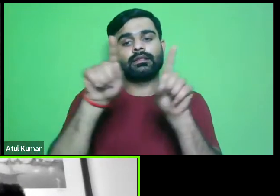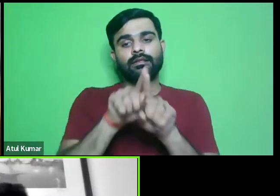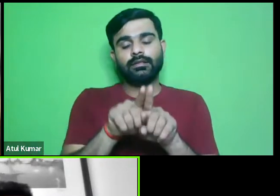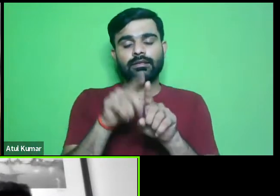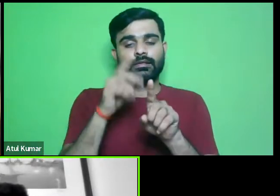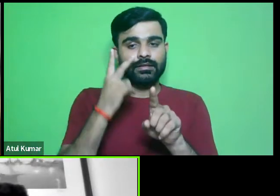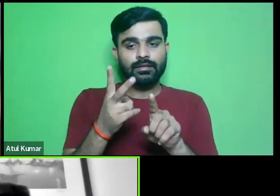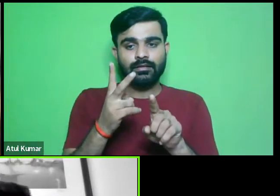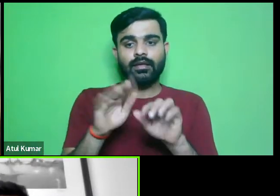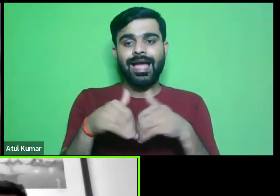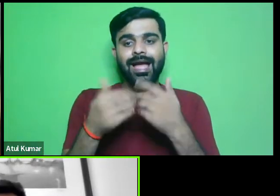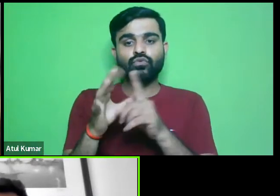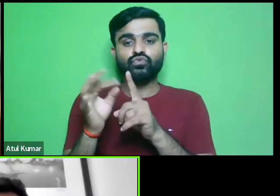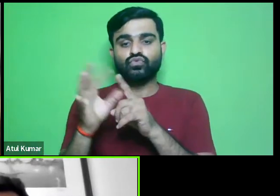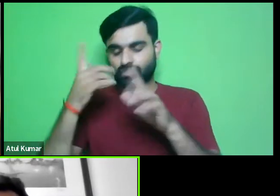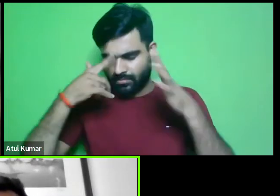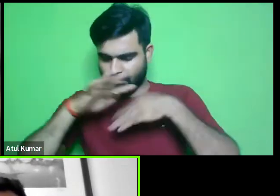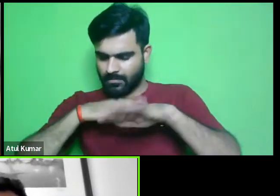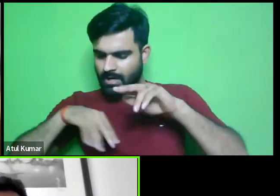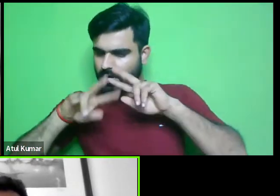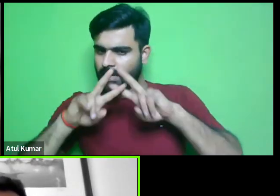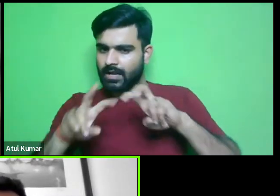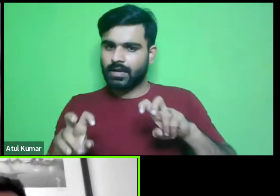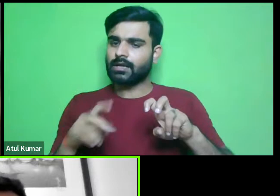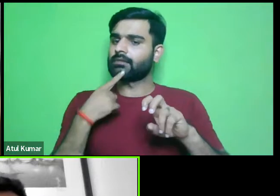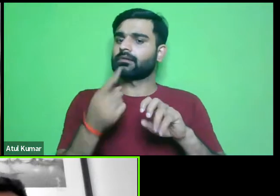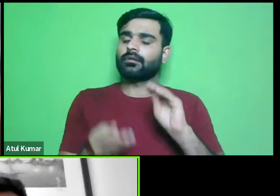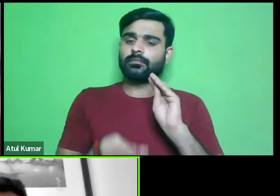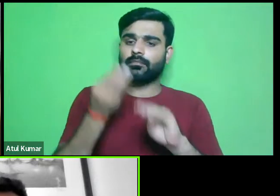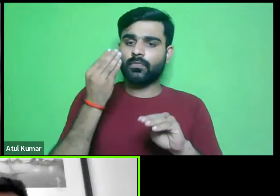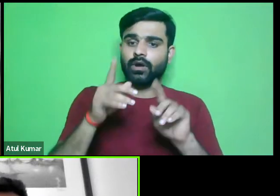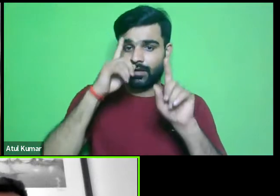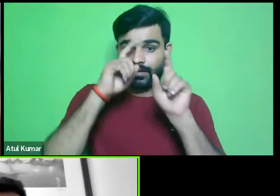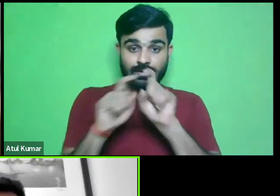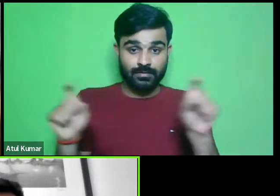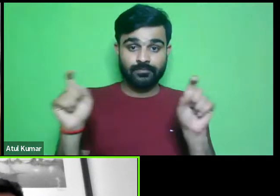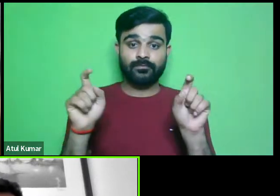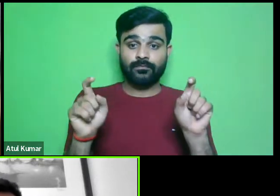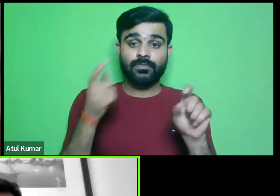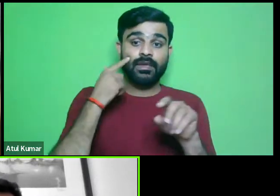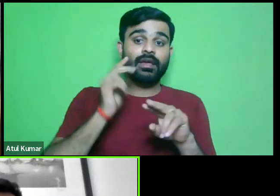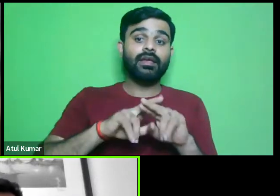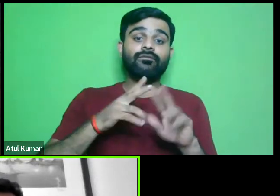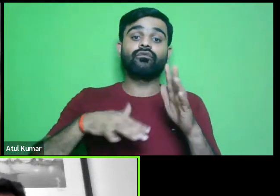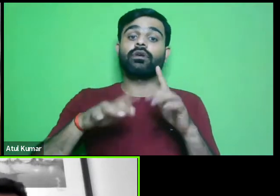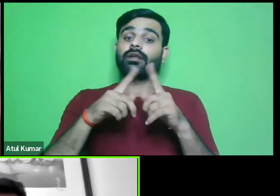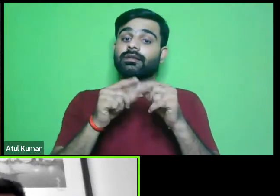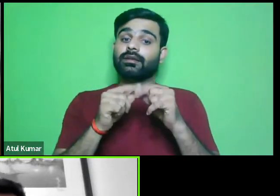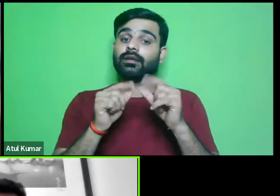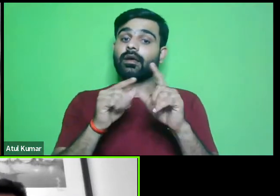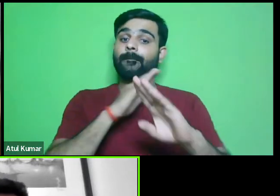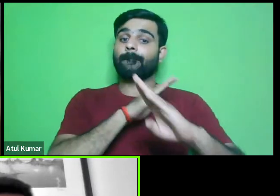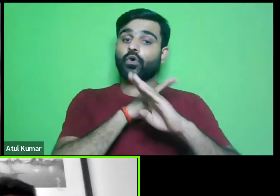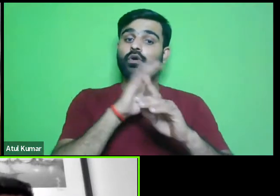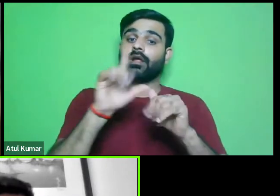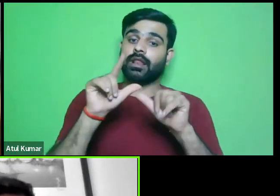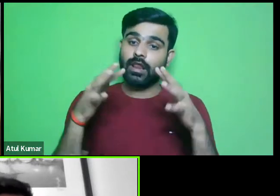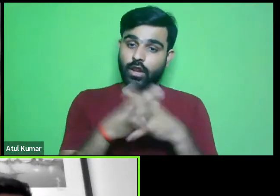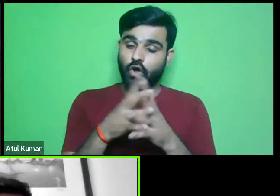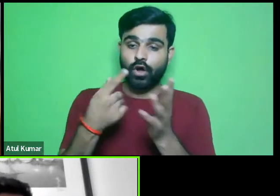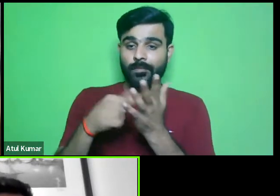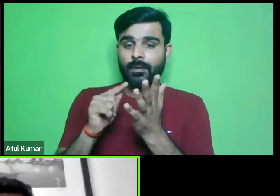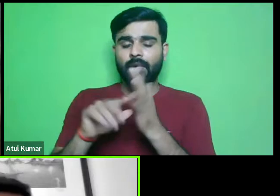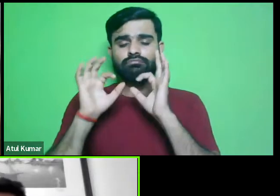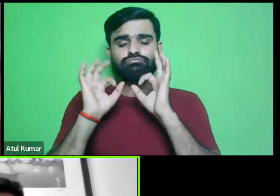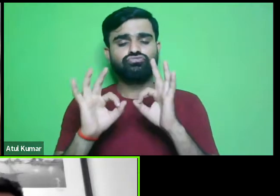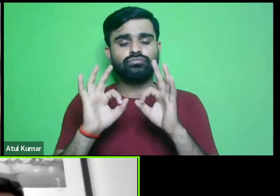the lens by which to analyze this a little further, it becomes pretty clear that even if data protection law, if we had like the world's best data